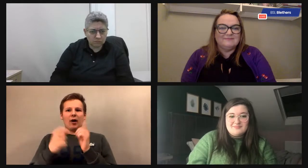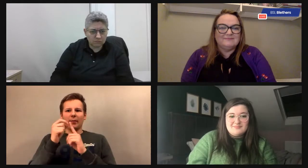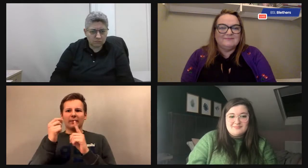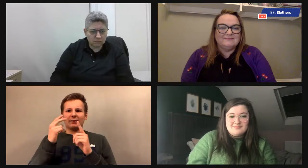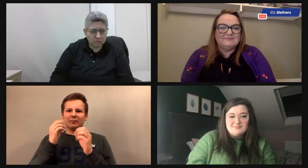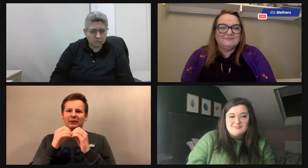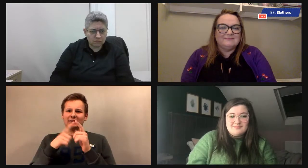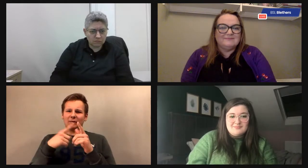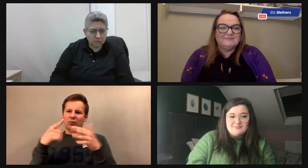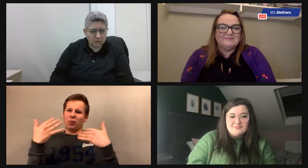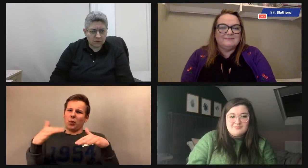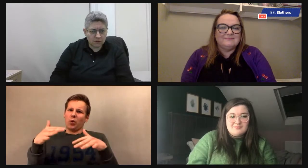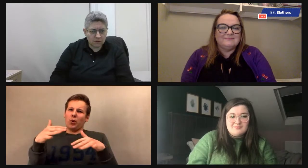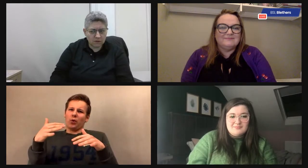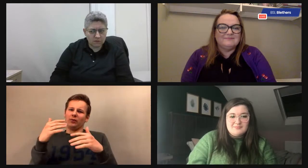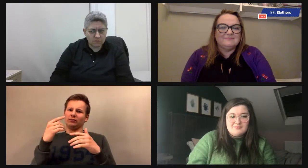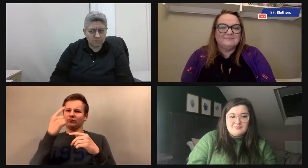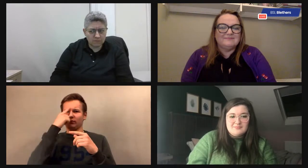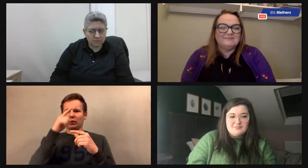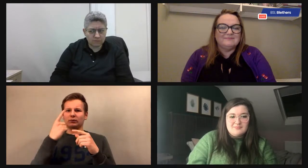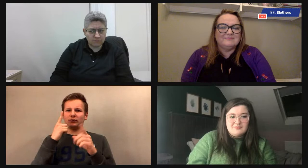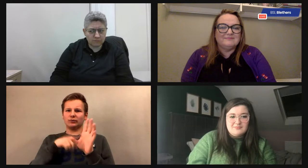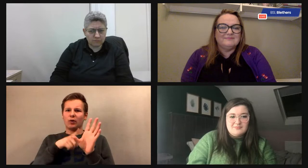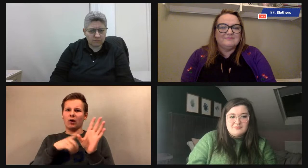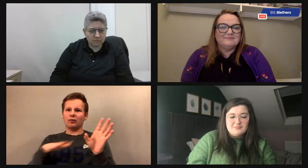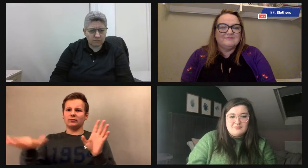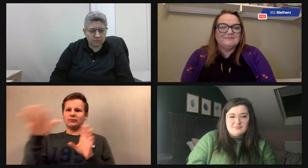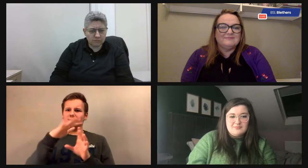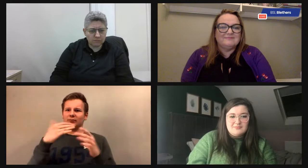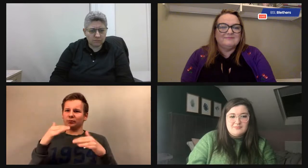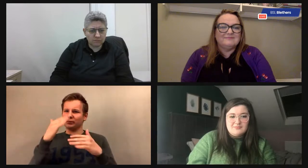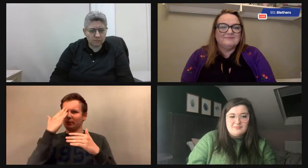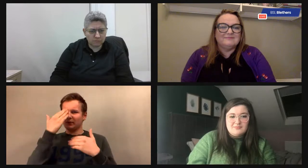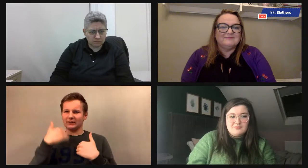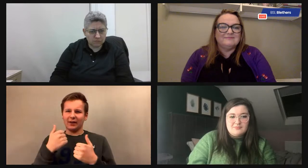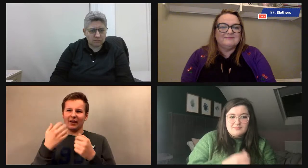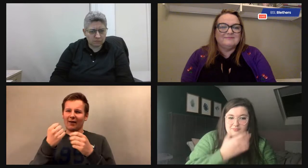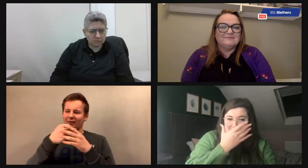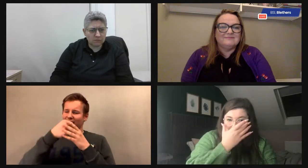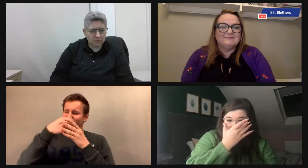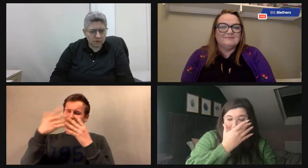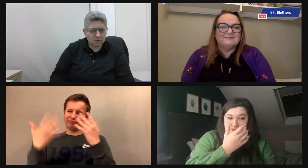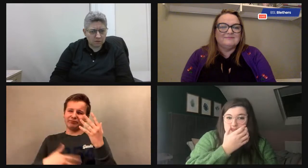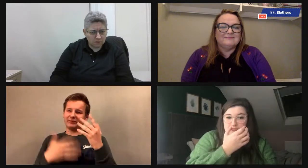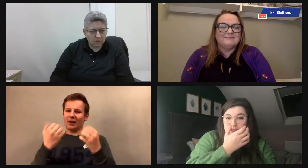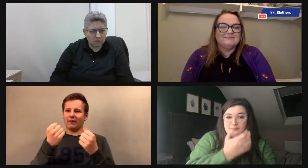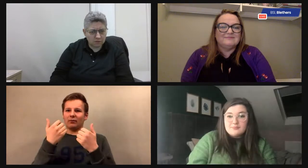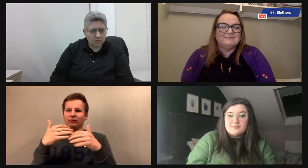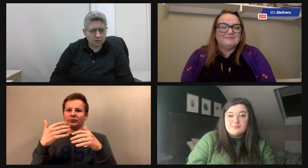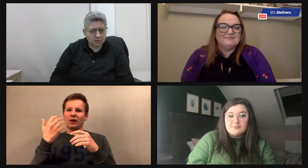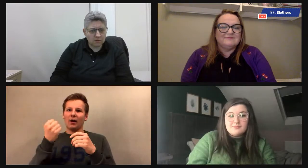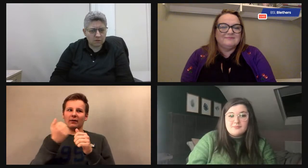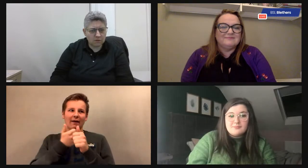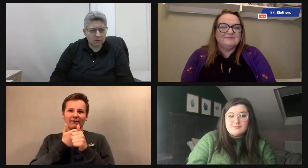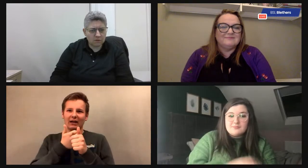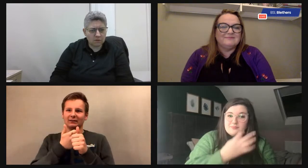Definitely, definitely. The DRP at the BD is essential for young